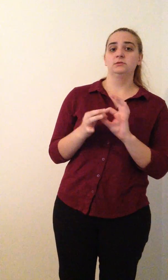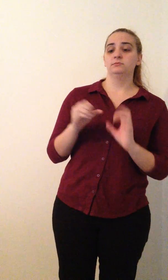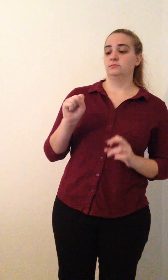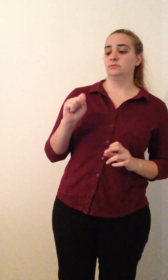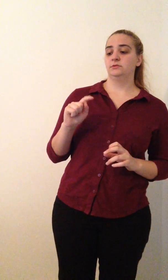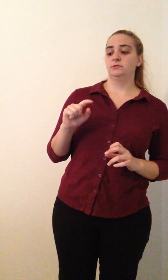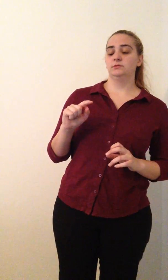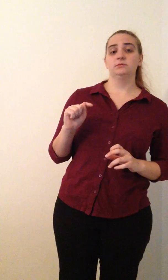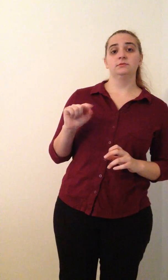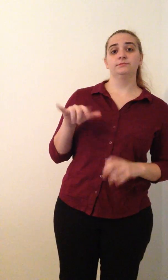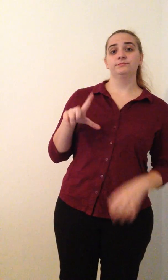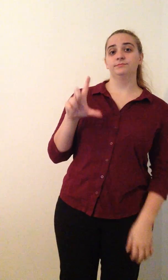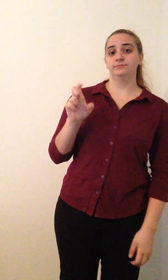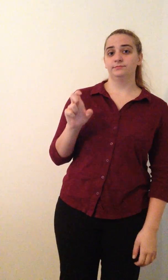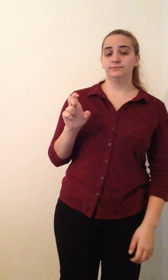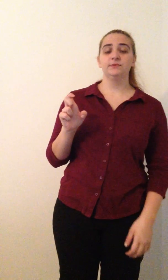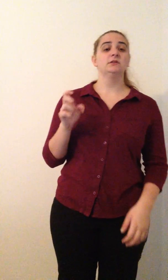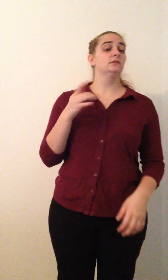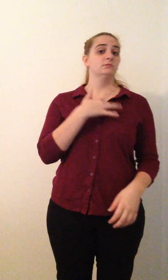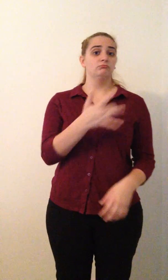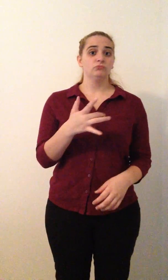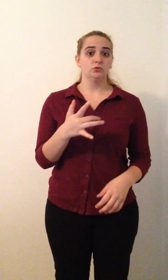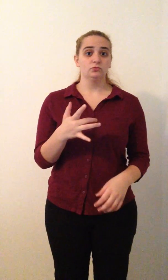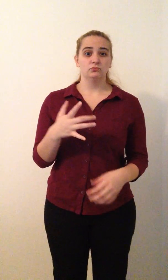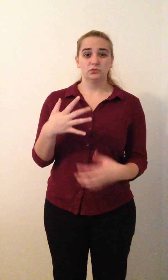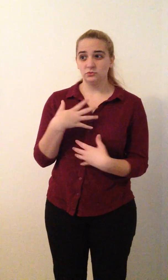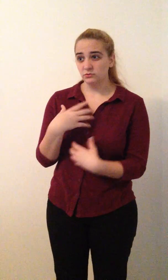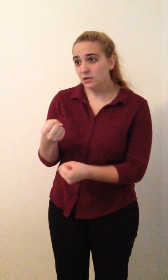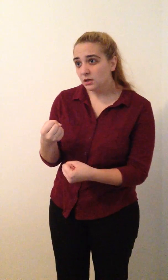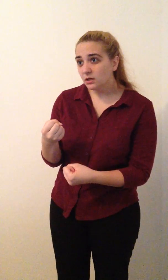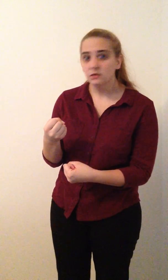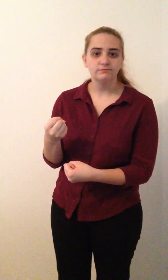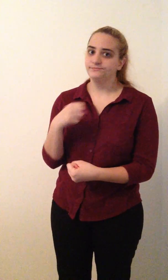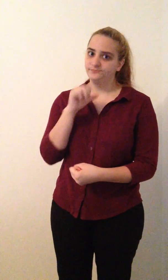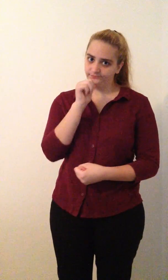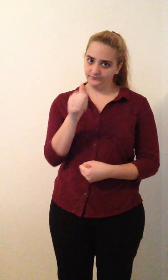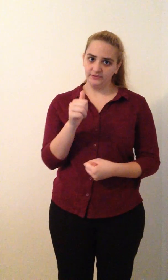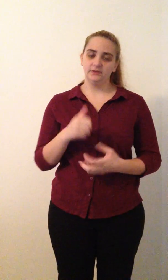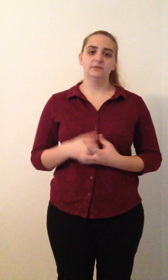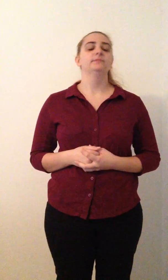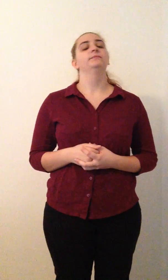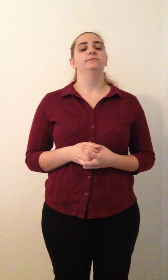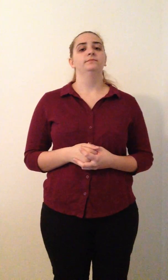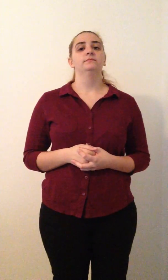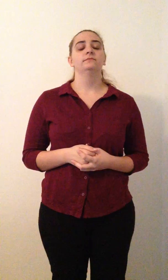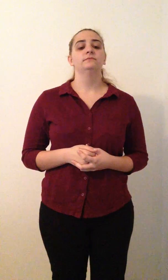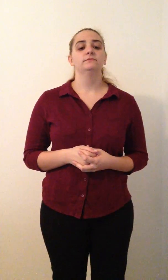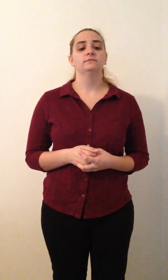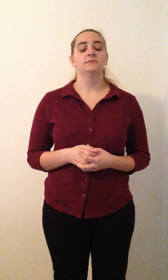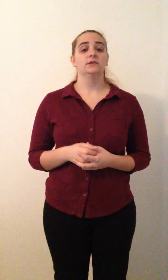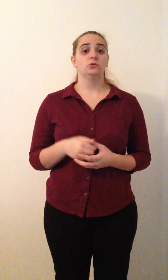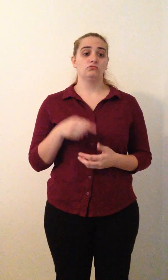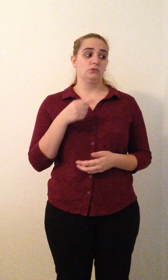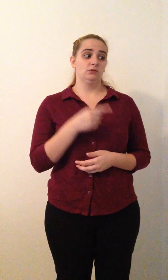people because people repeatedly let them down over and over again. So they became independent,